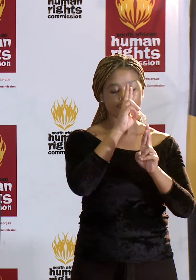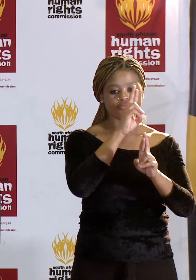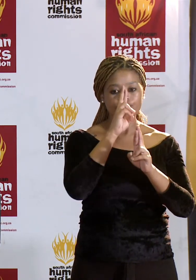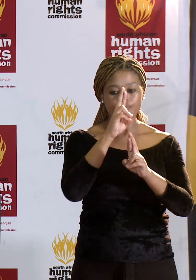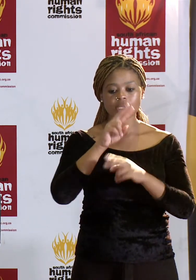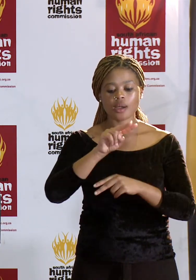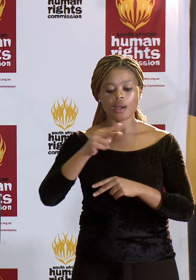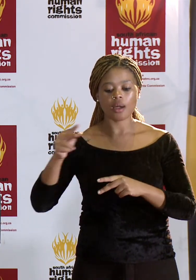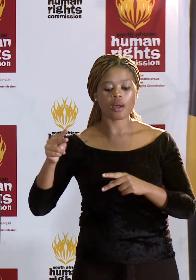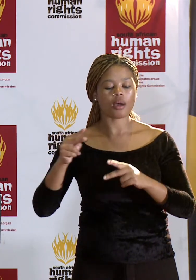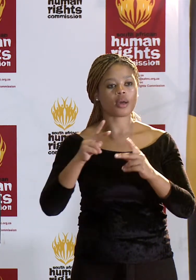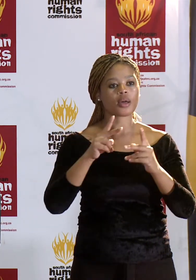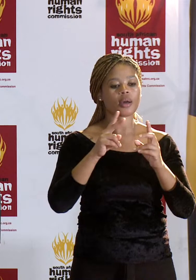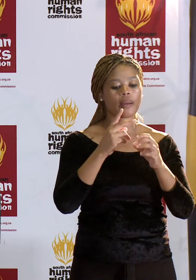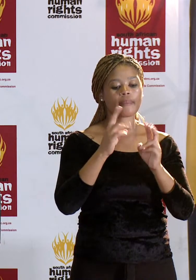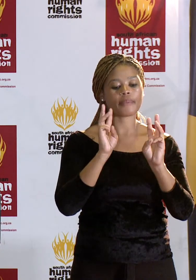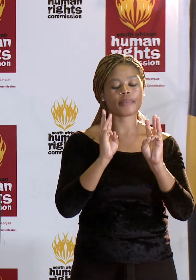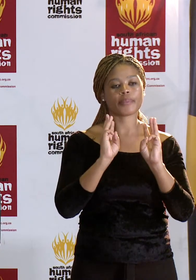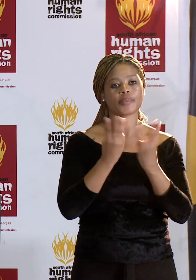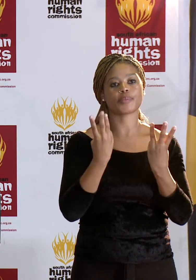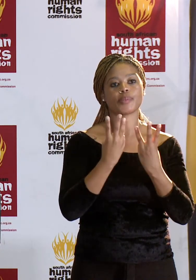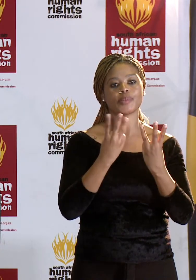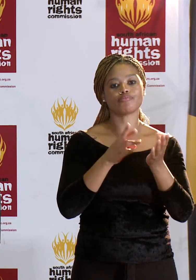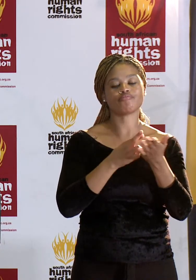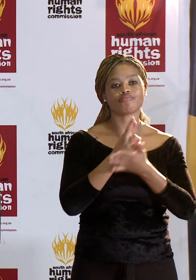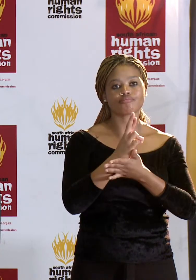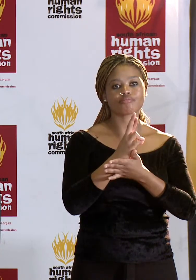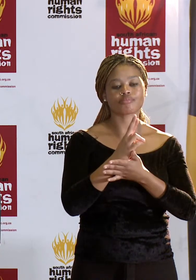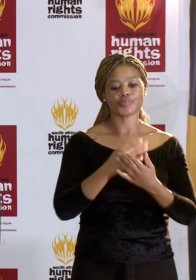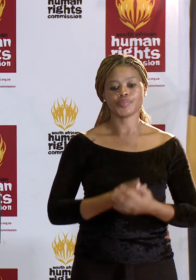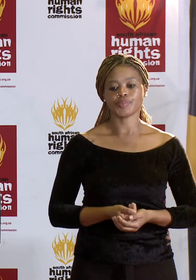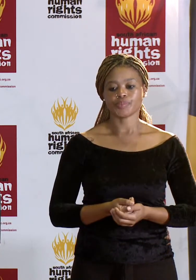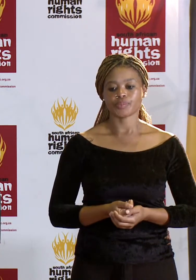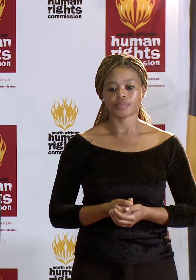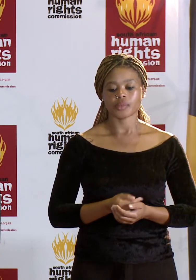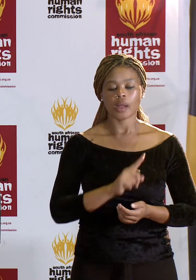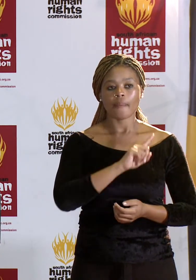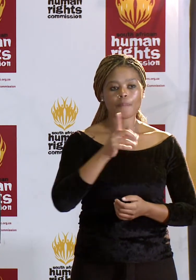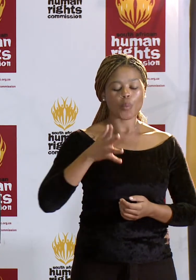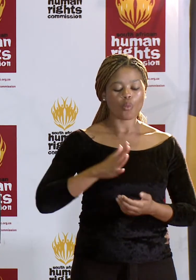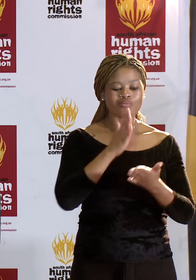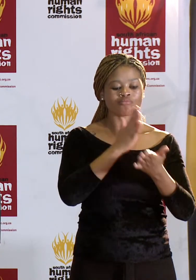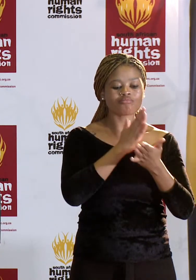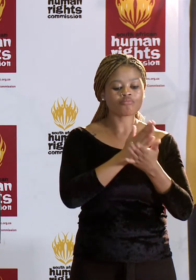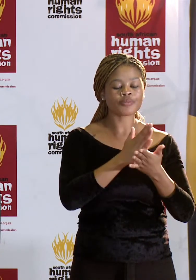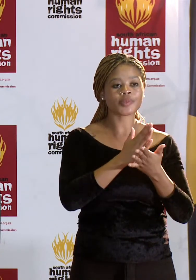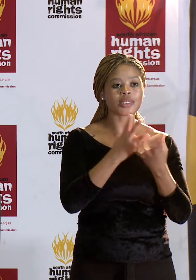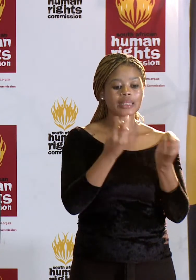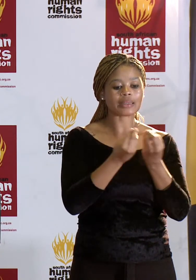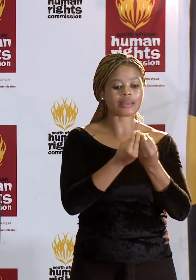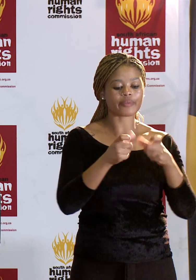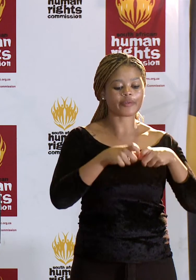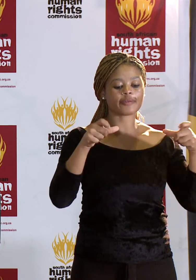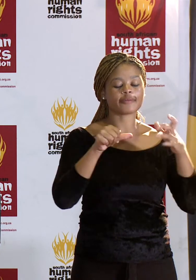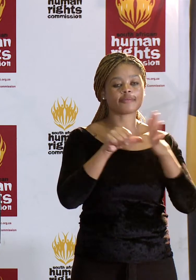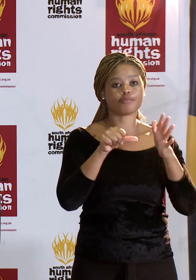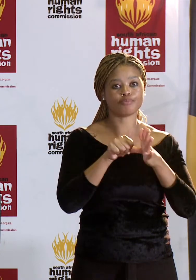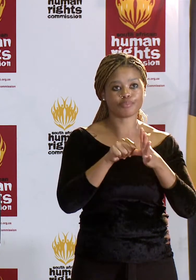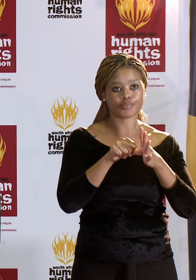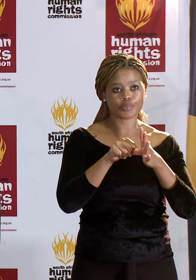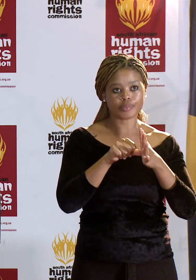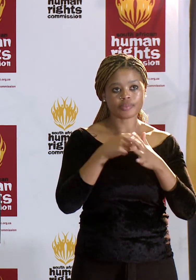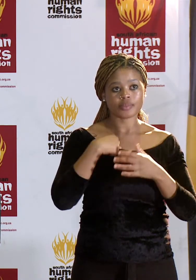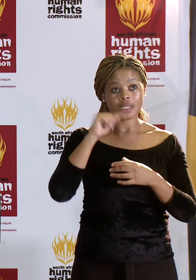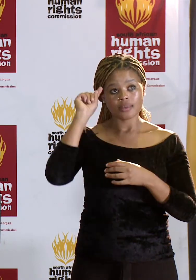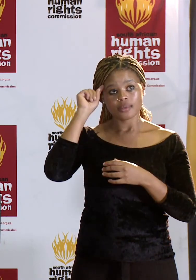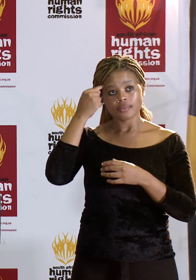respecting other people's rights and so on. And I want to emphasize something very important here. I